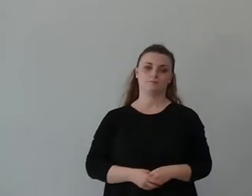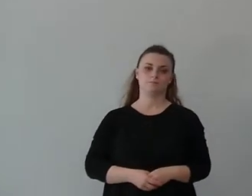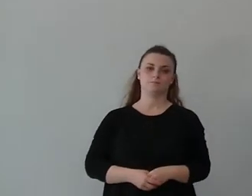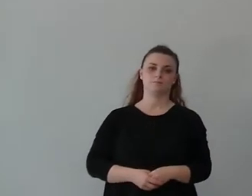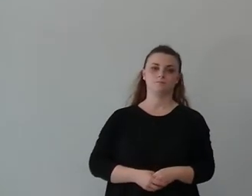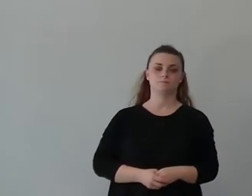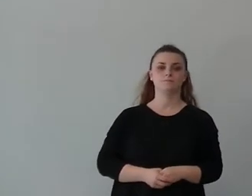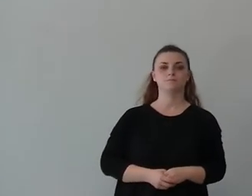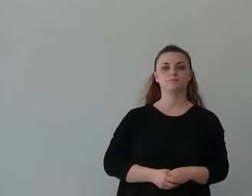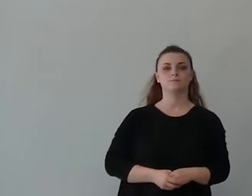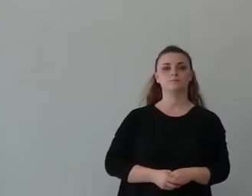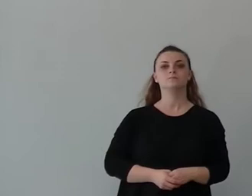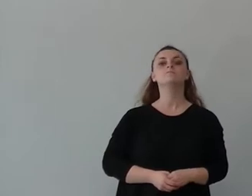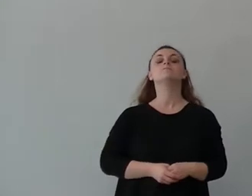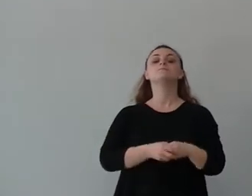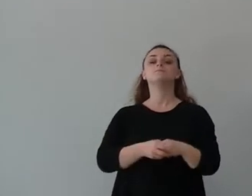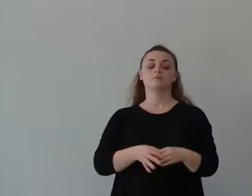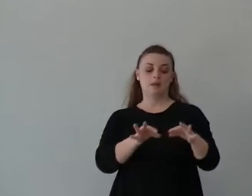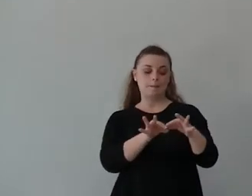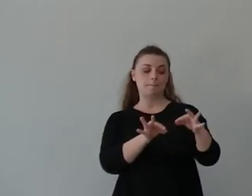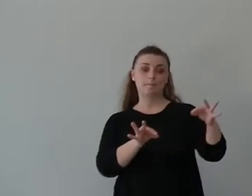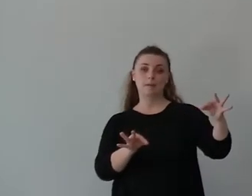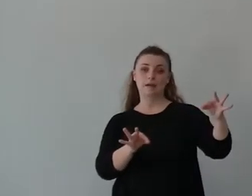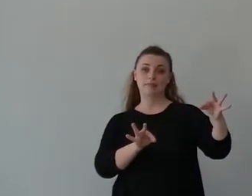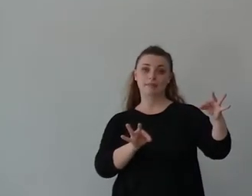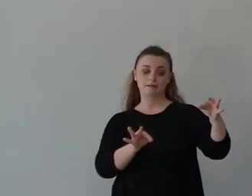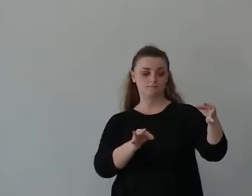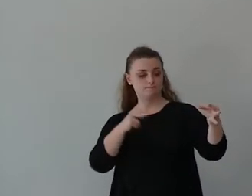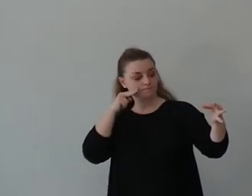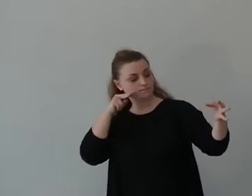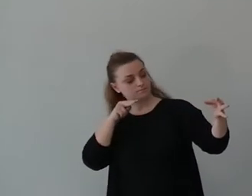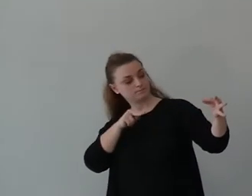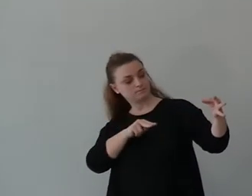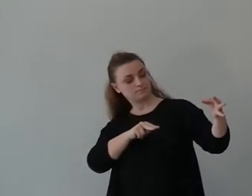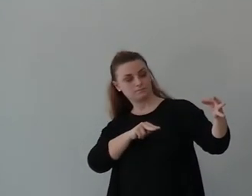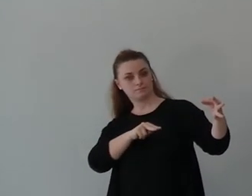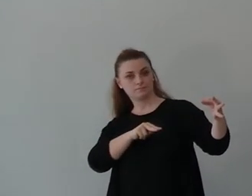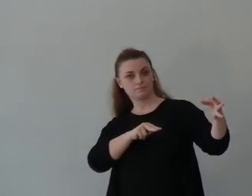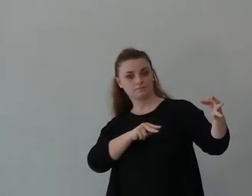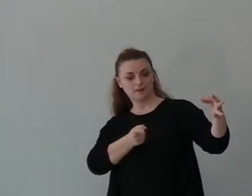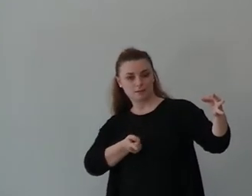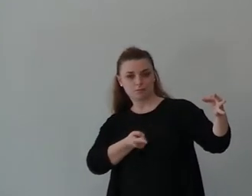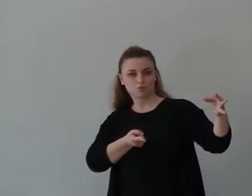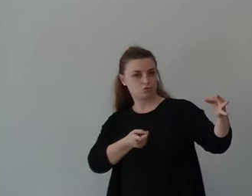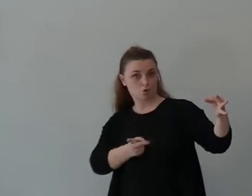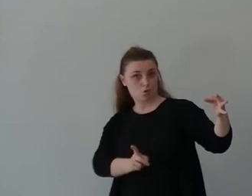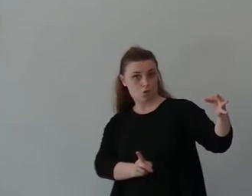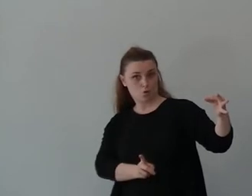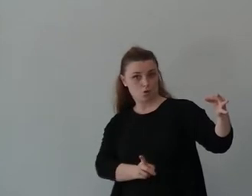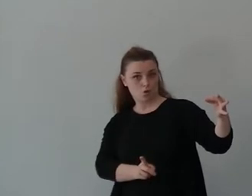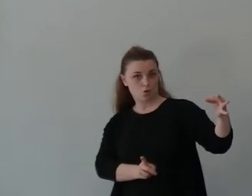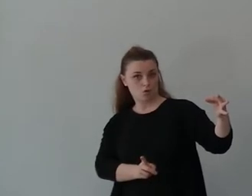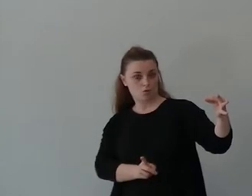When you look at a pencil, quando guardi una matita, if it's not sharpened, se non è affilato, you might